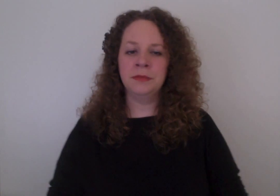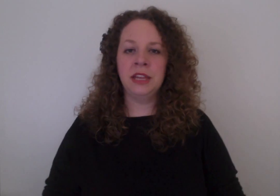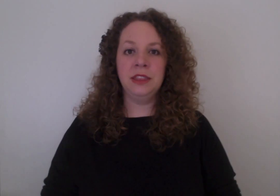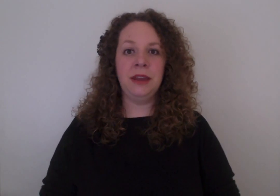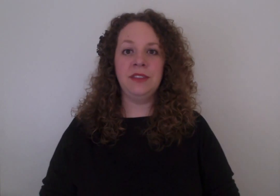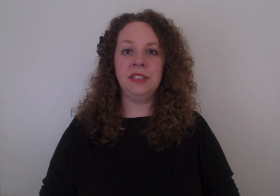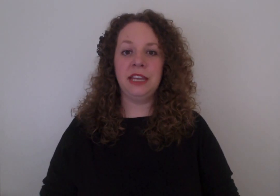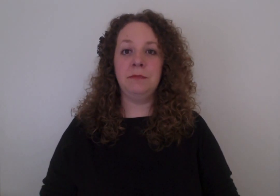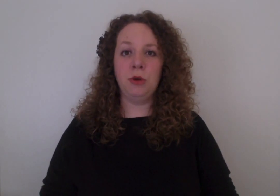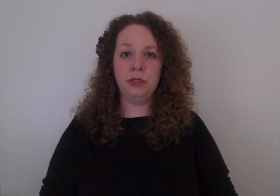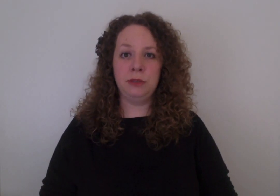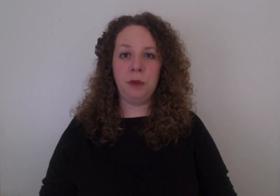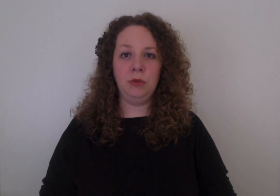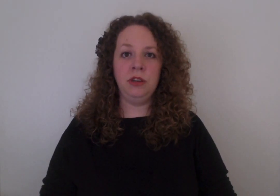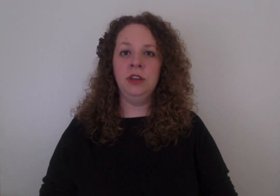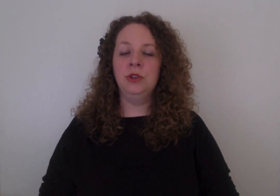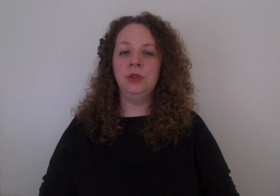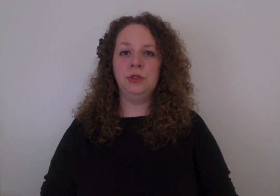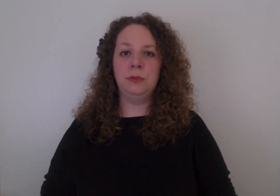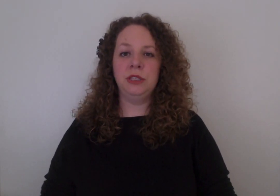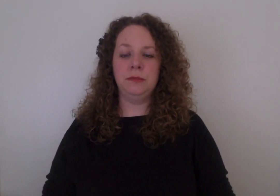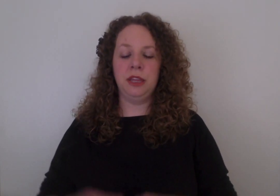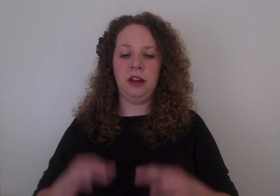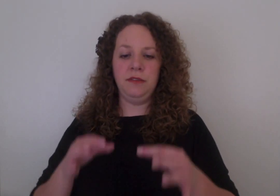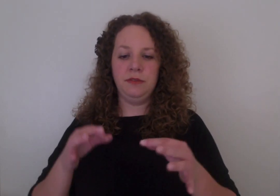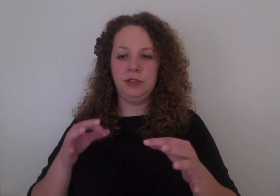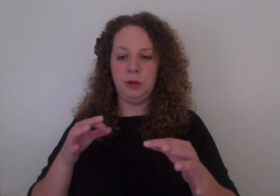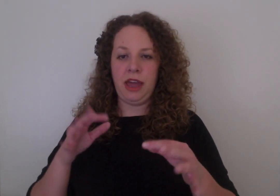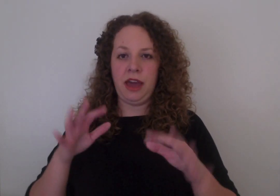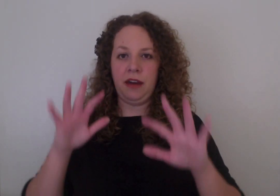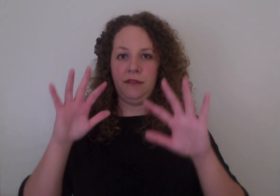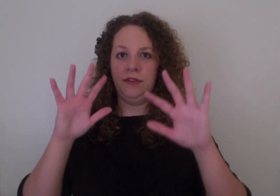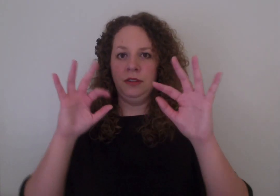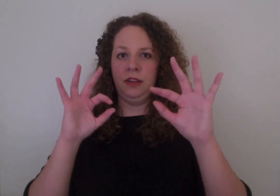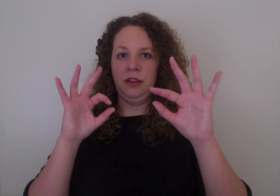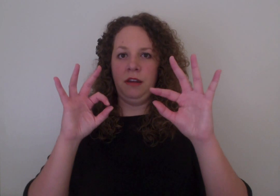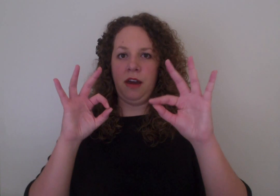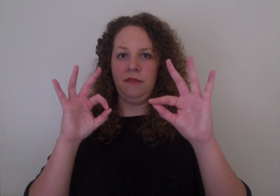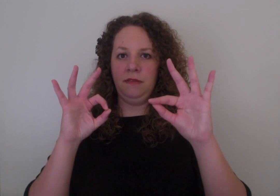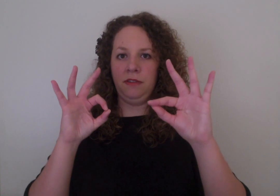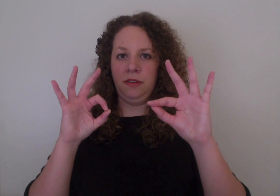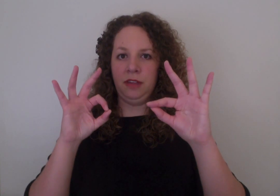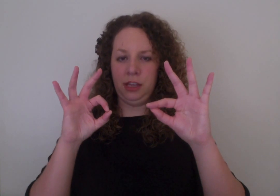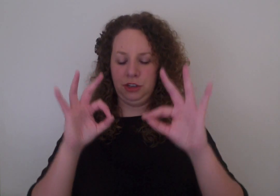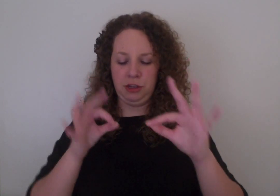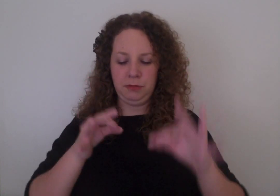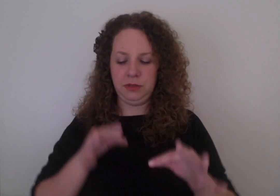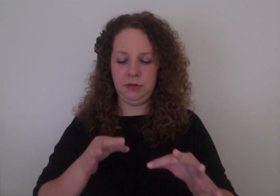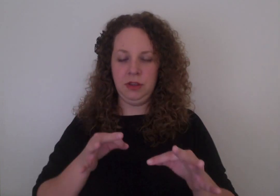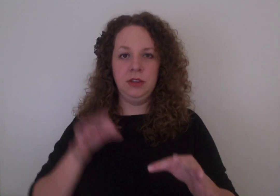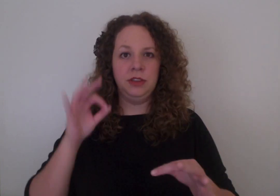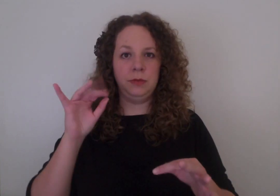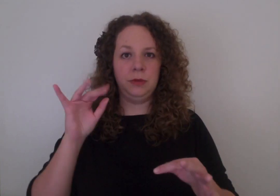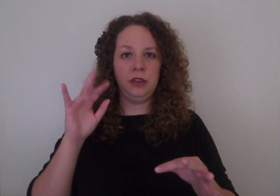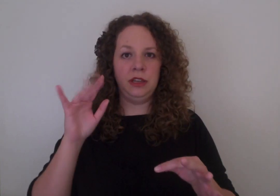Then we have the sign postpone. So to put something off. So I have F, hand shapes. This one is